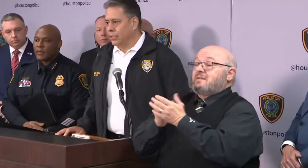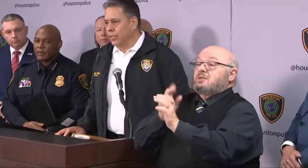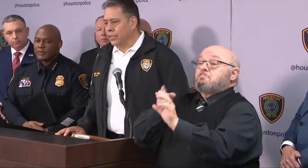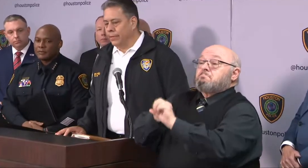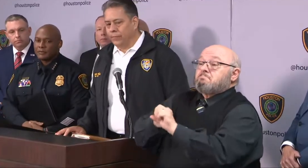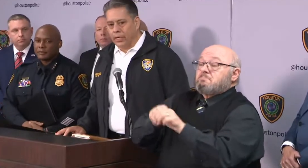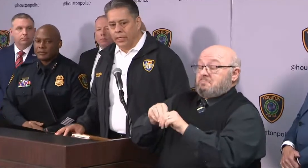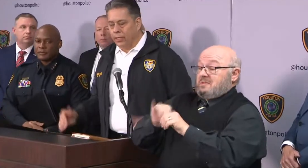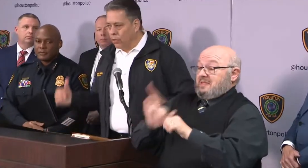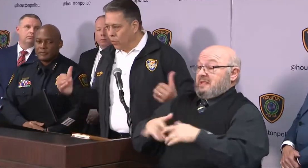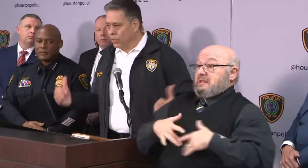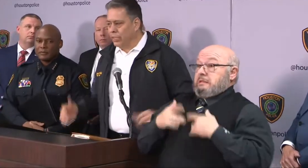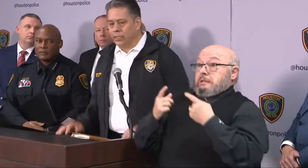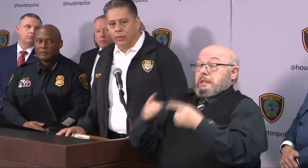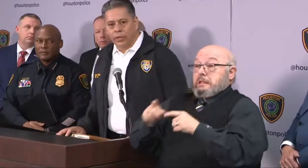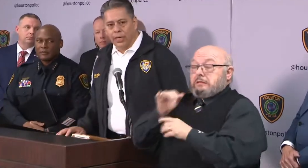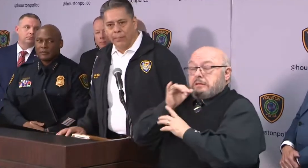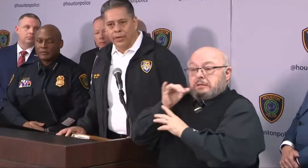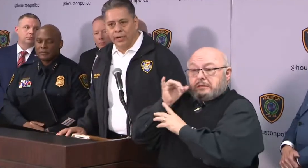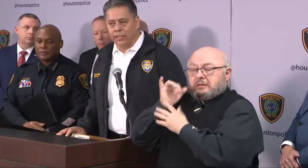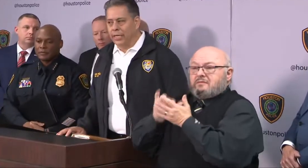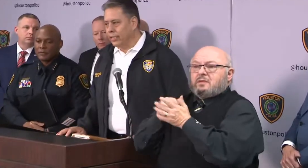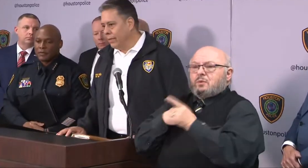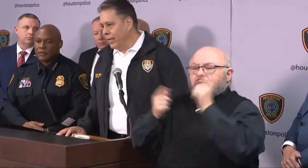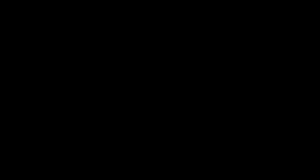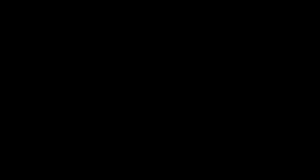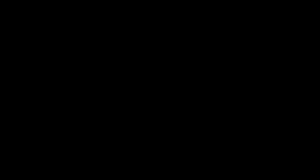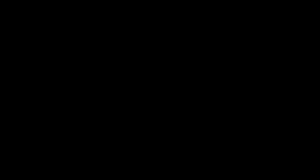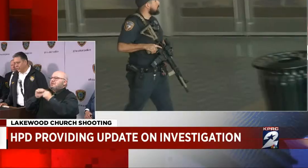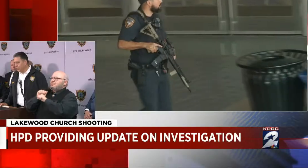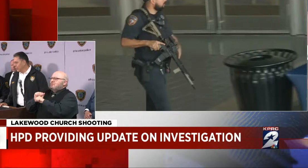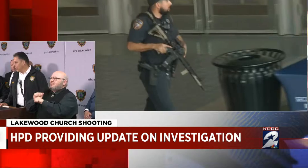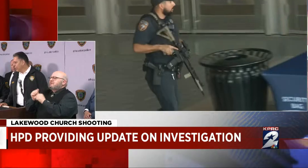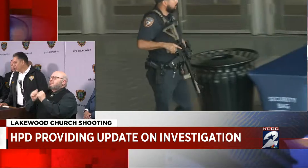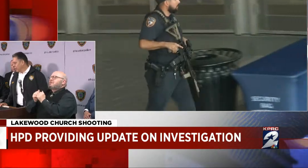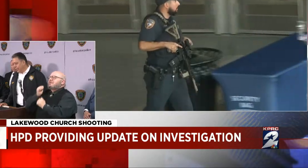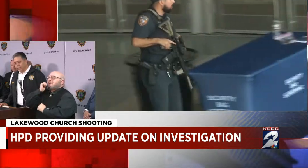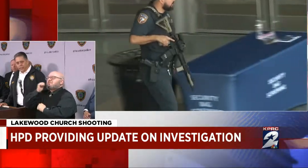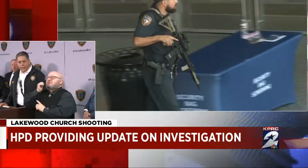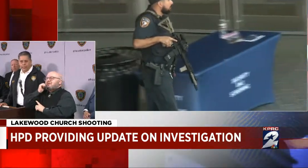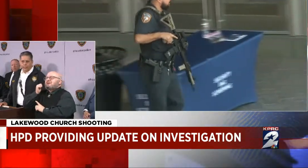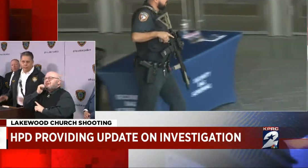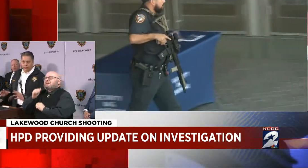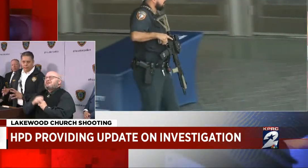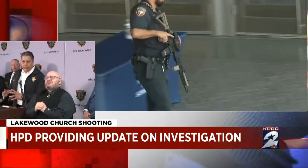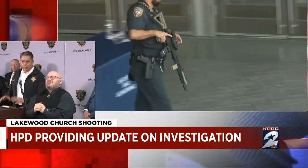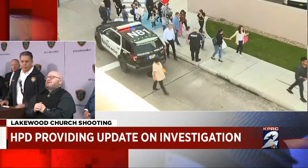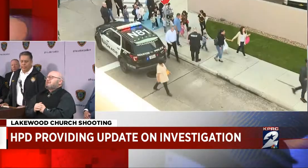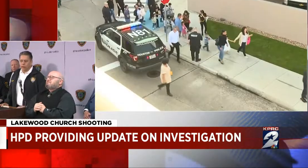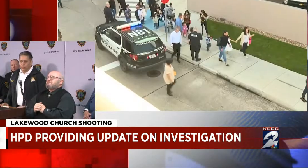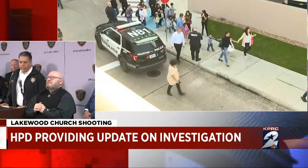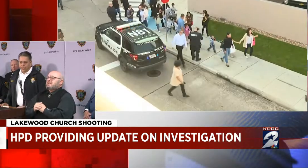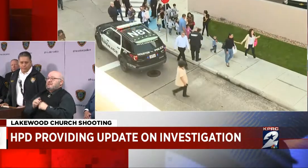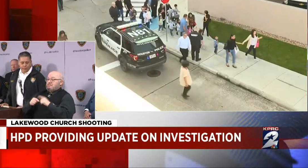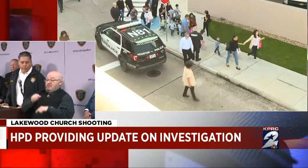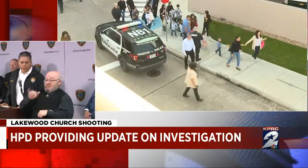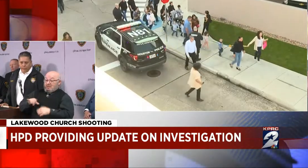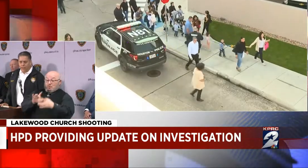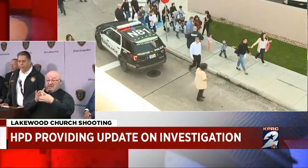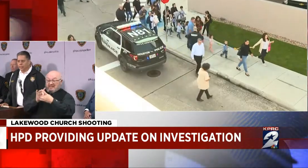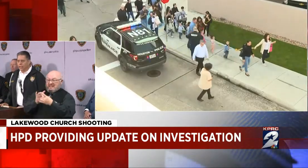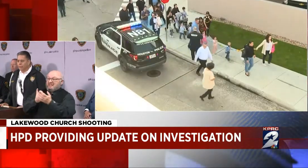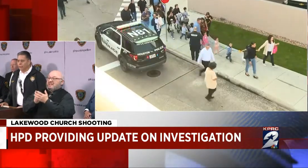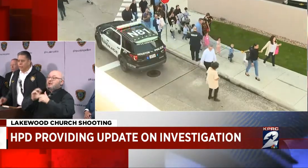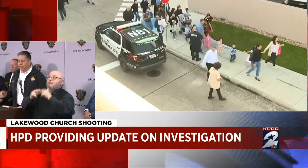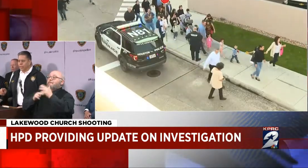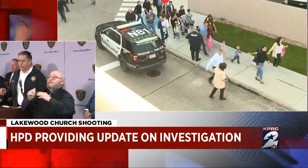participated in this incident, the ones that we collaborate on a day-to-day basis, because again, it's about those relationships that are built